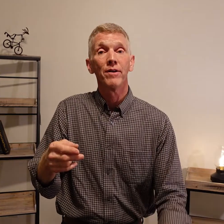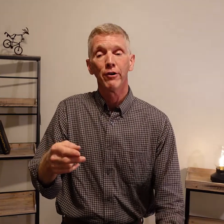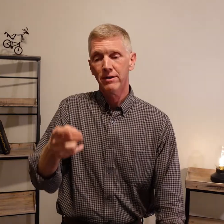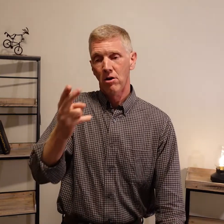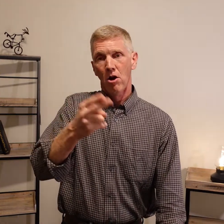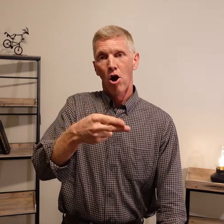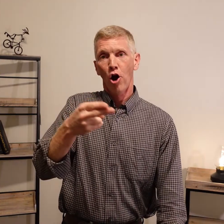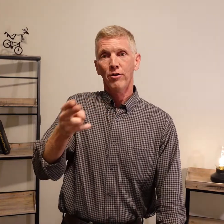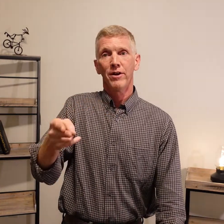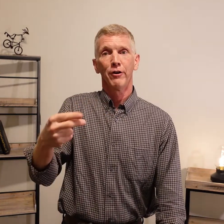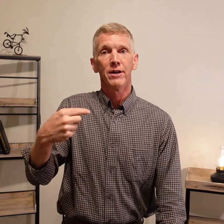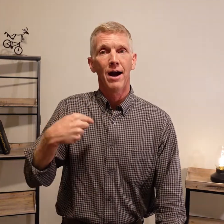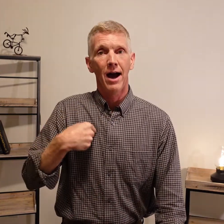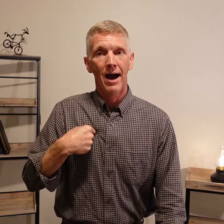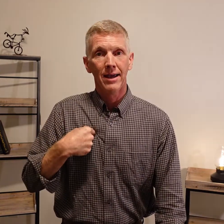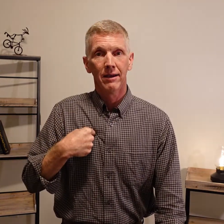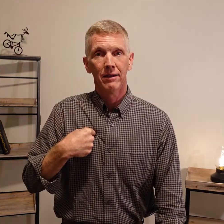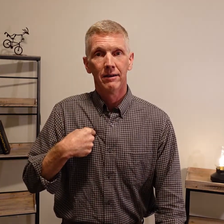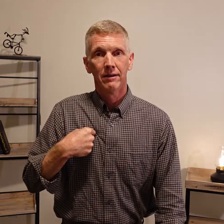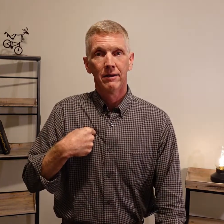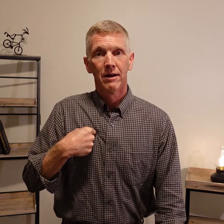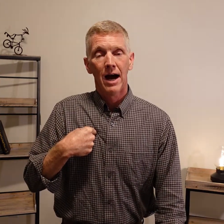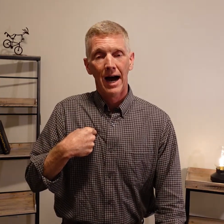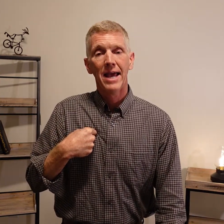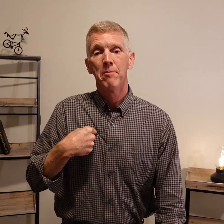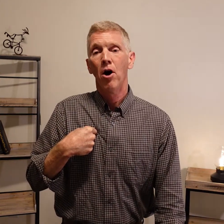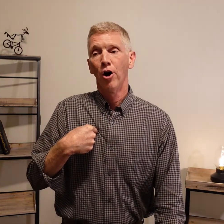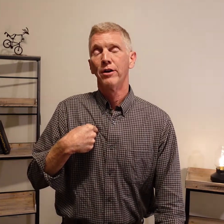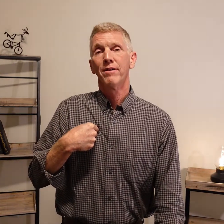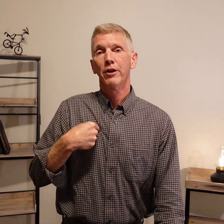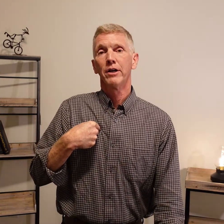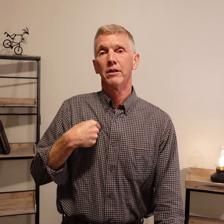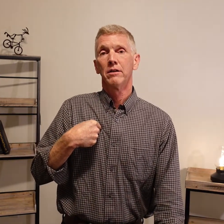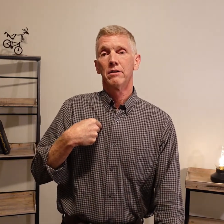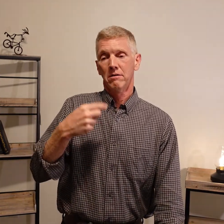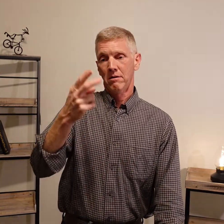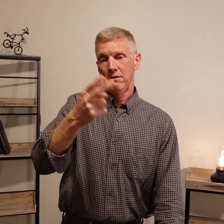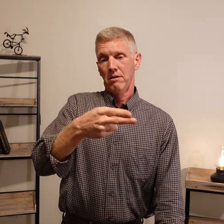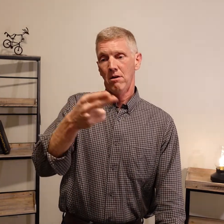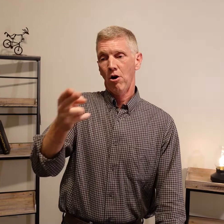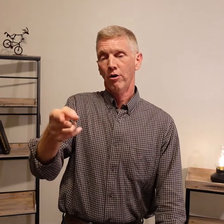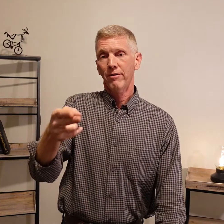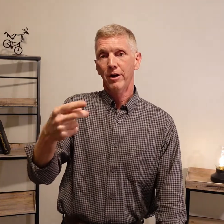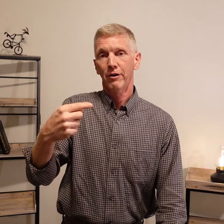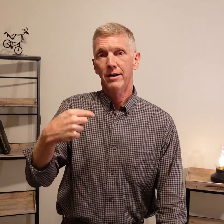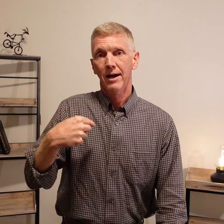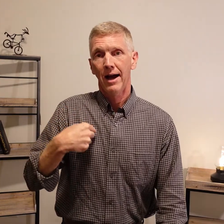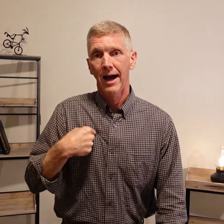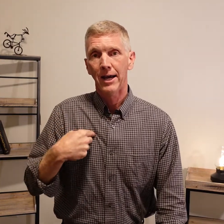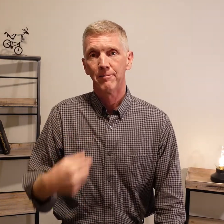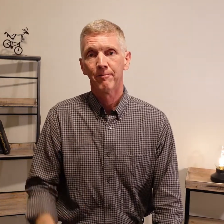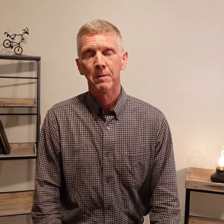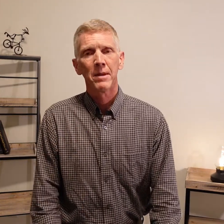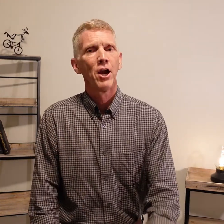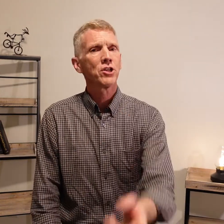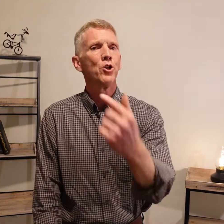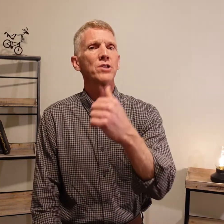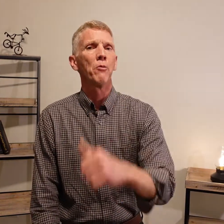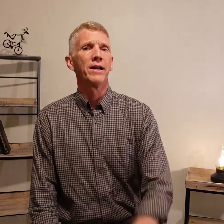hearing, I. I am hard of hearing. Hard of hearing, I. Here's a new sign we're going to